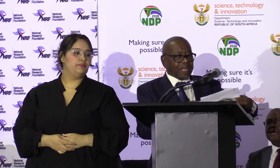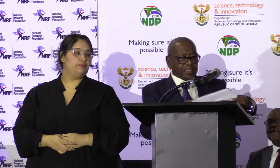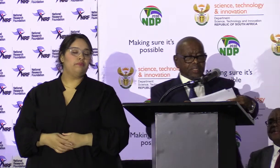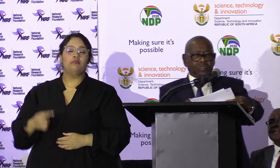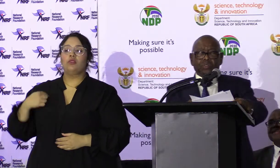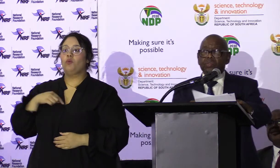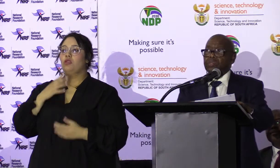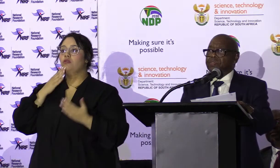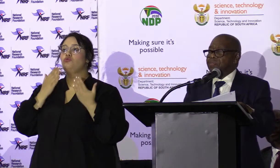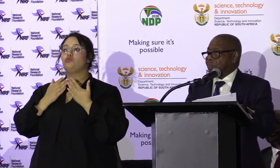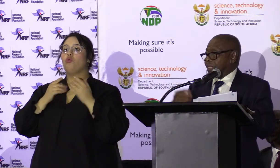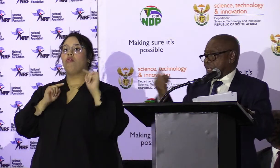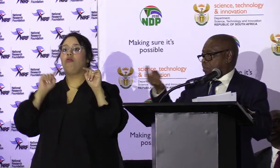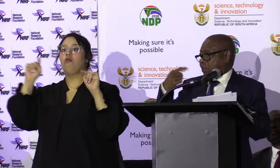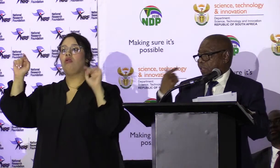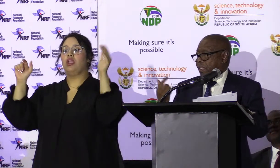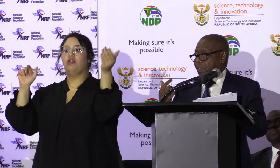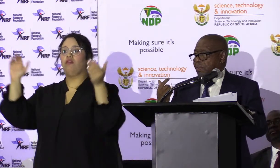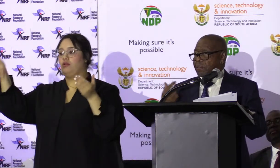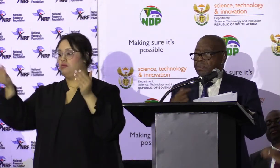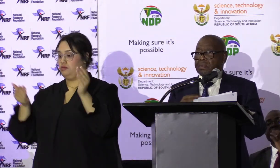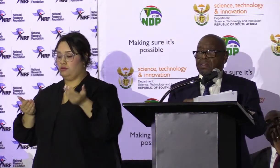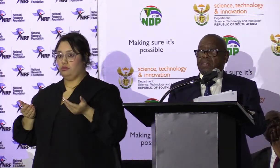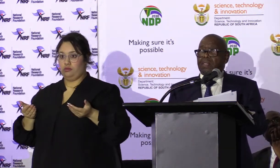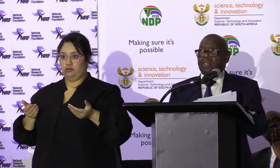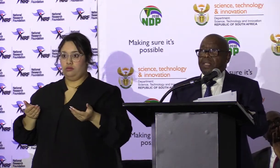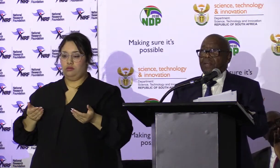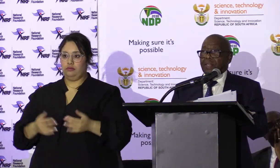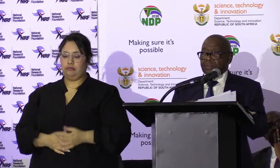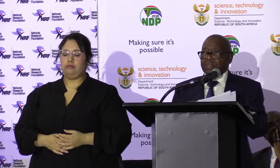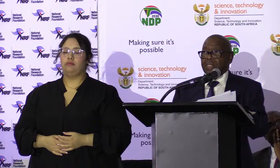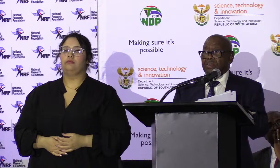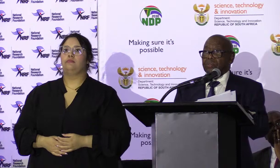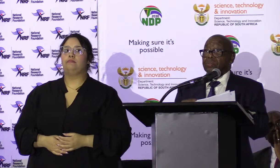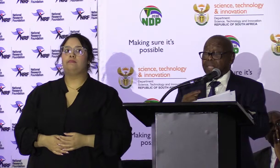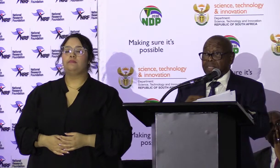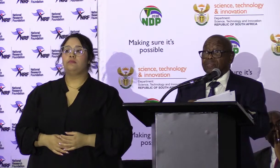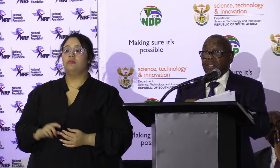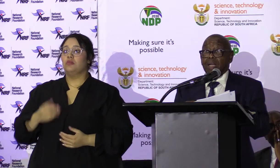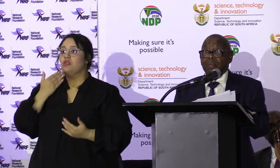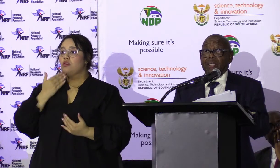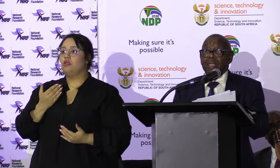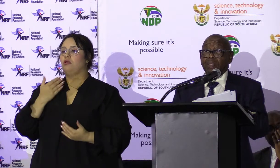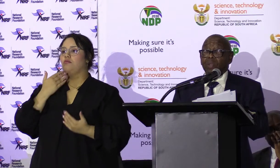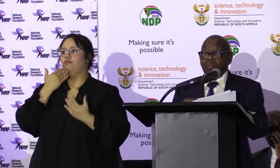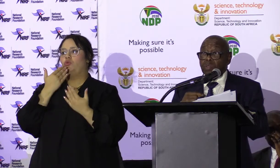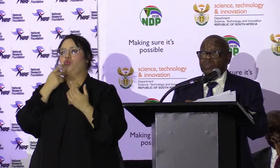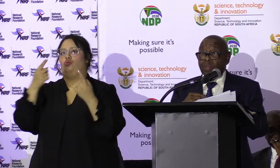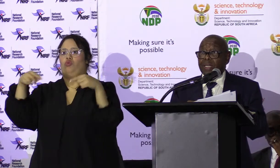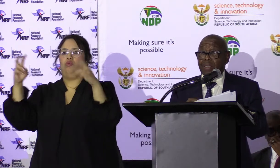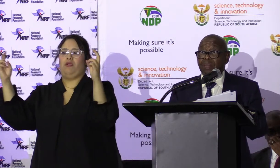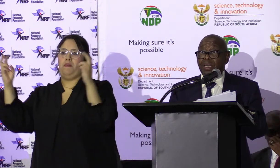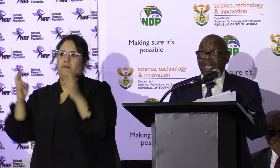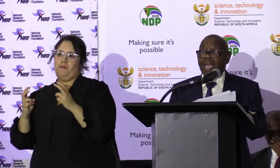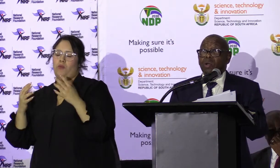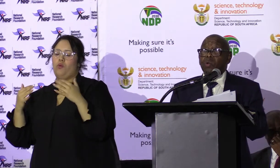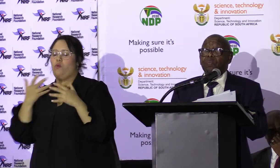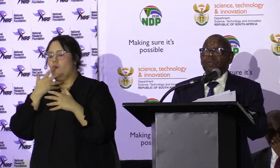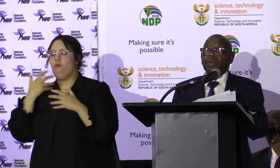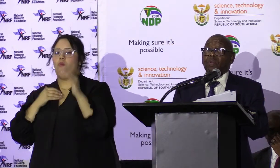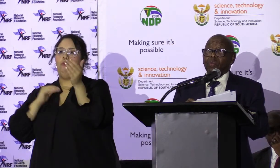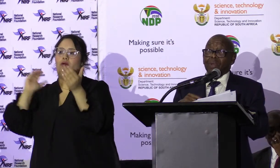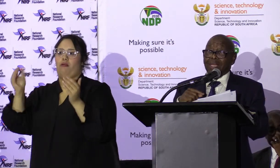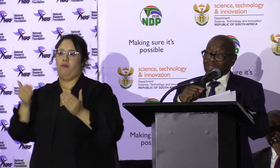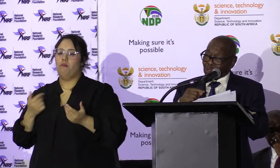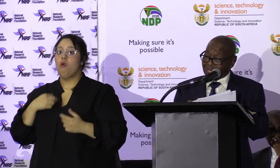So we invited schools from around here. And I want to say to you, thanks for coming, and you are most welcome here. I